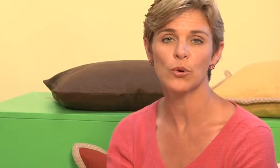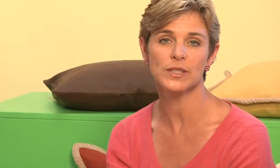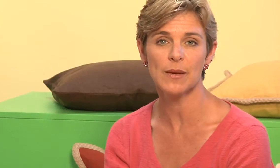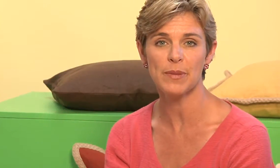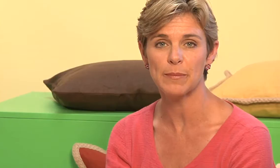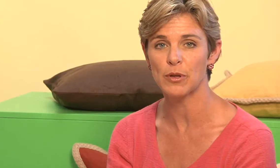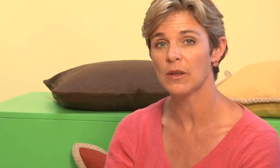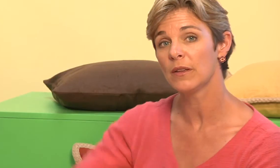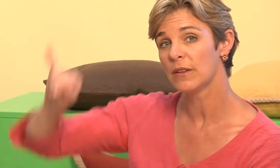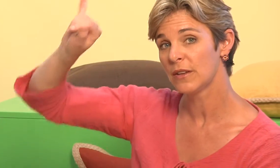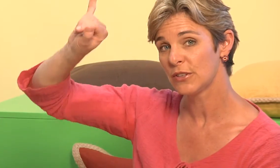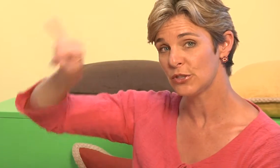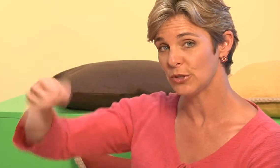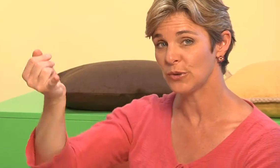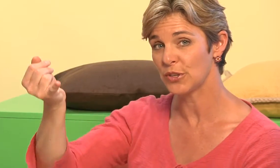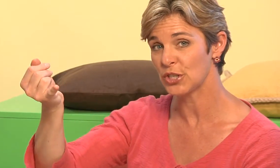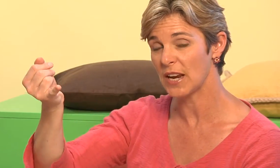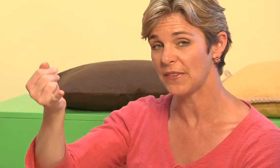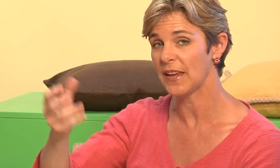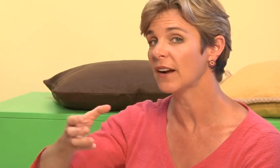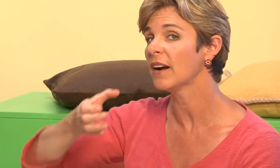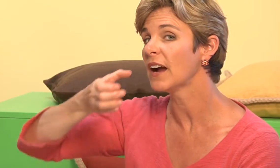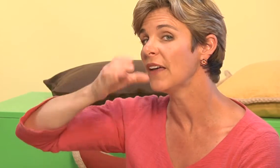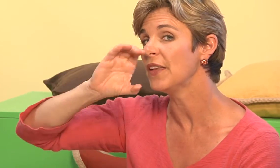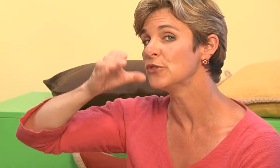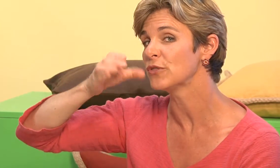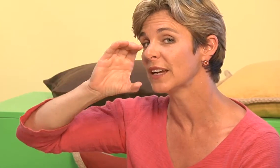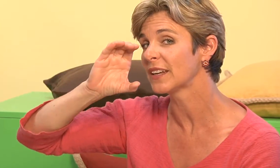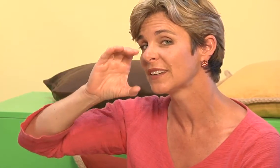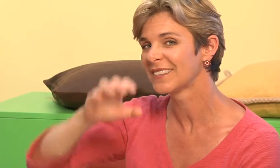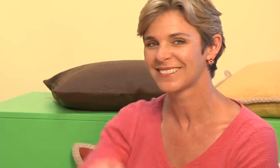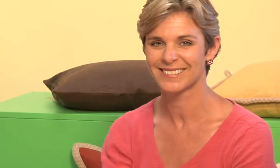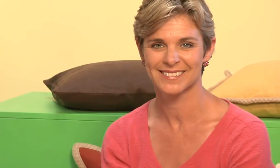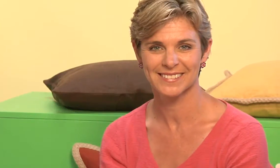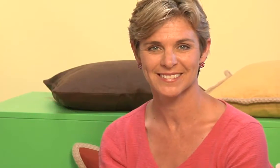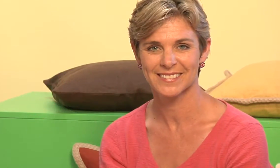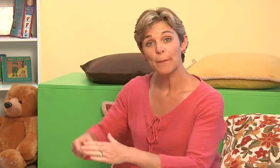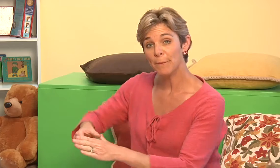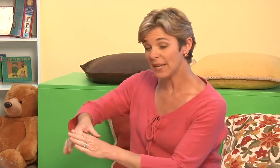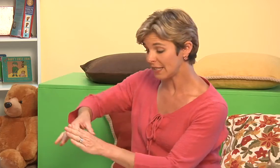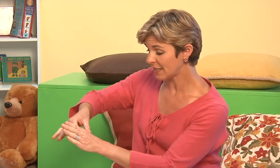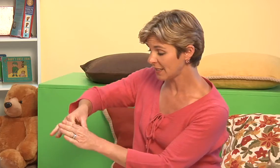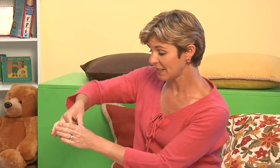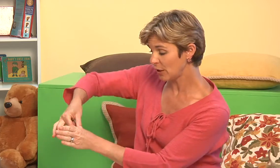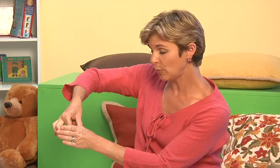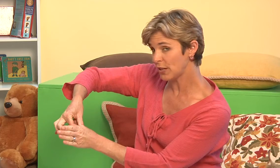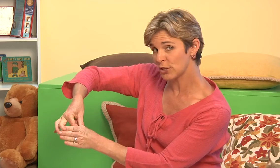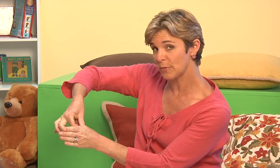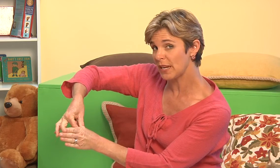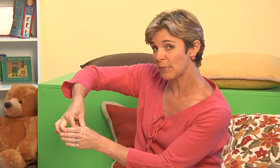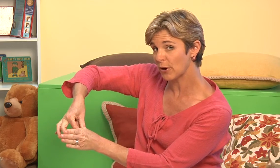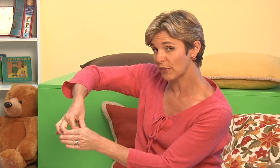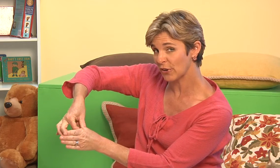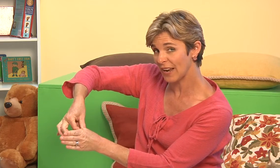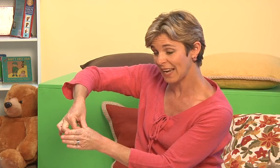Or some people do the J in the air and then drink. Meat. You pinch the meaty part of your